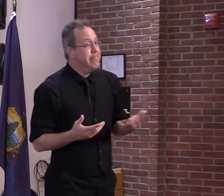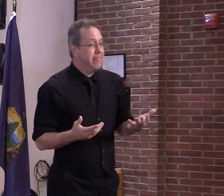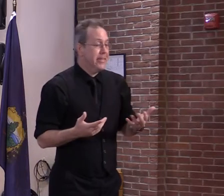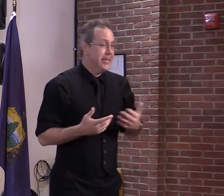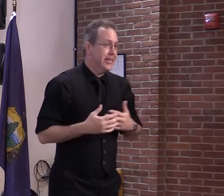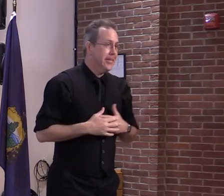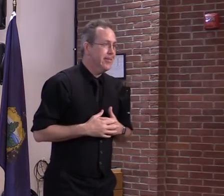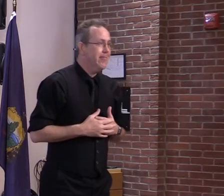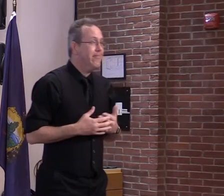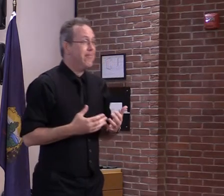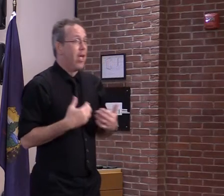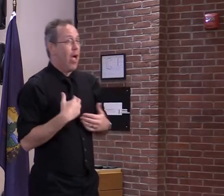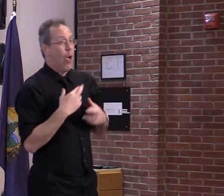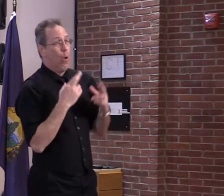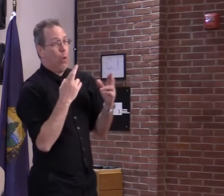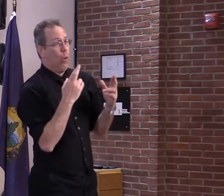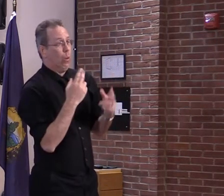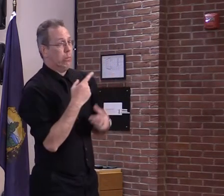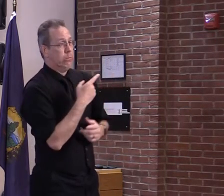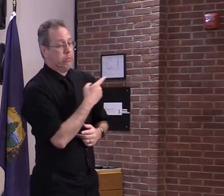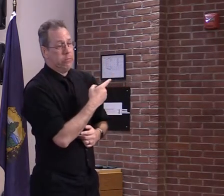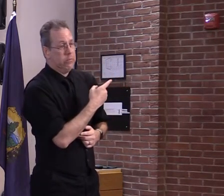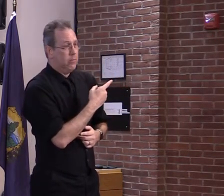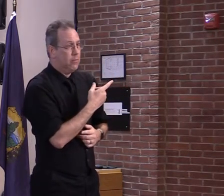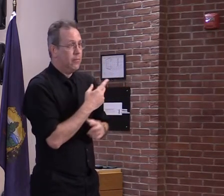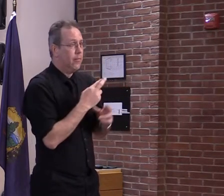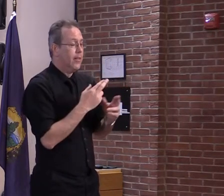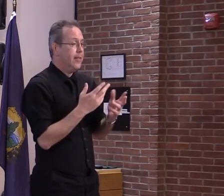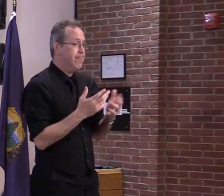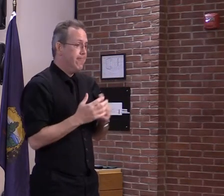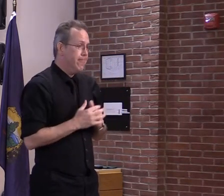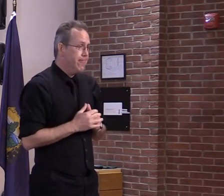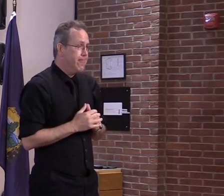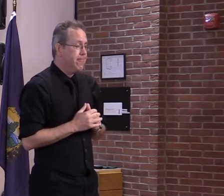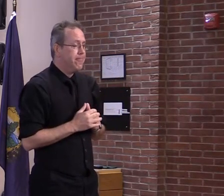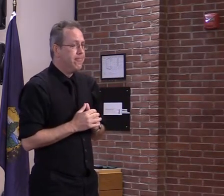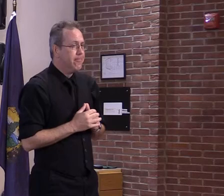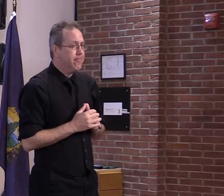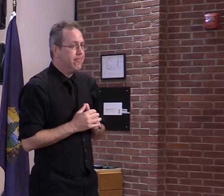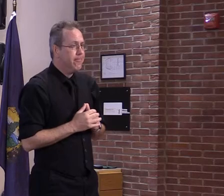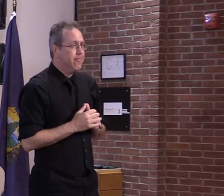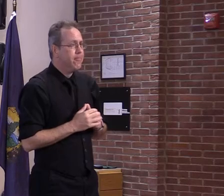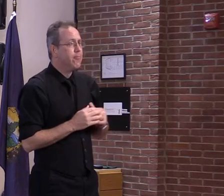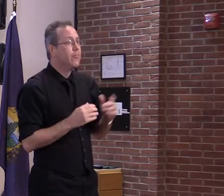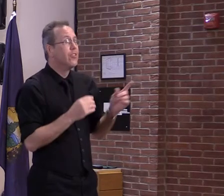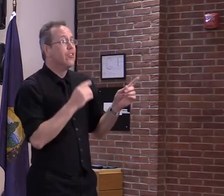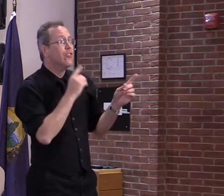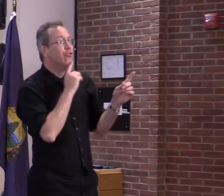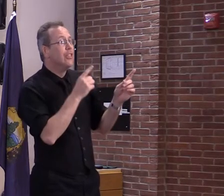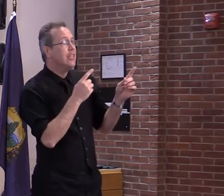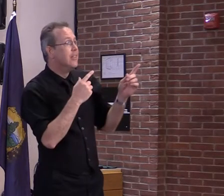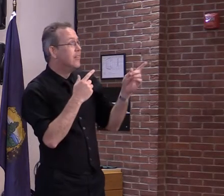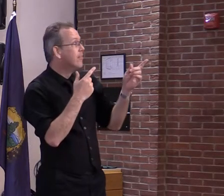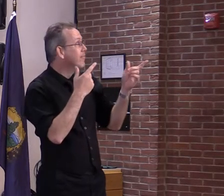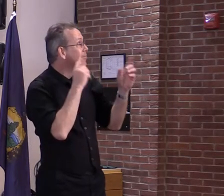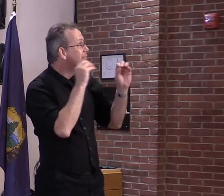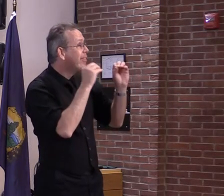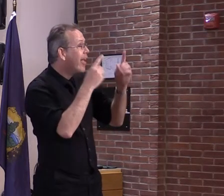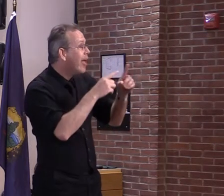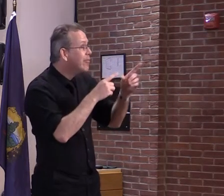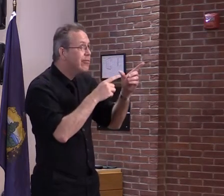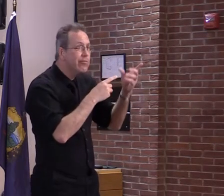the latter, because there certainly hasn't been anything from the fifth floor telling